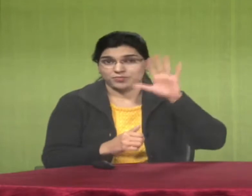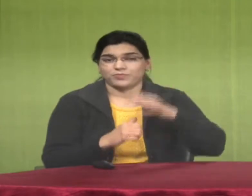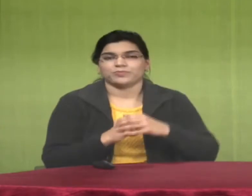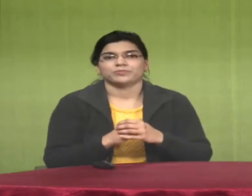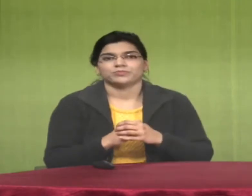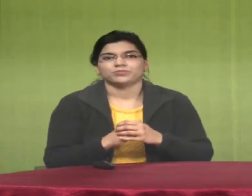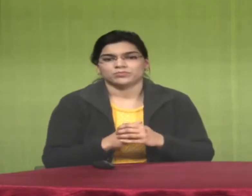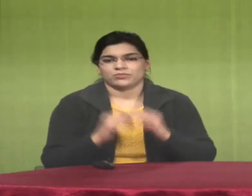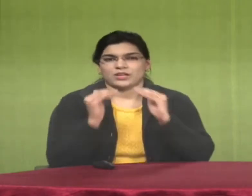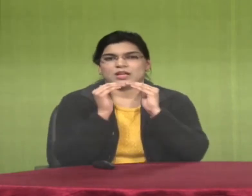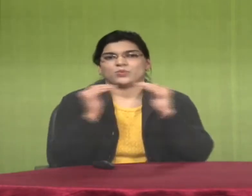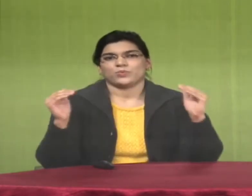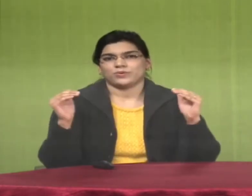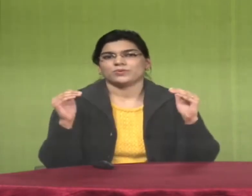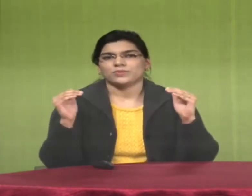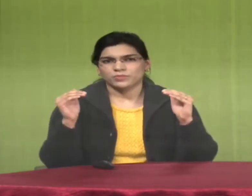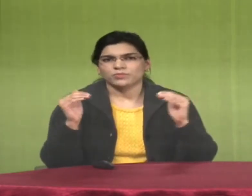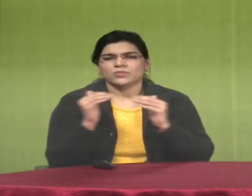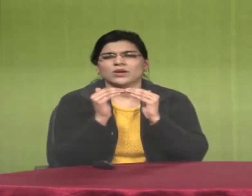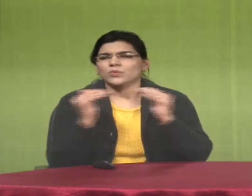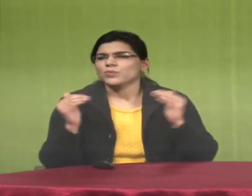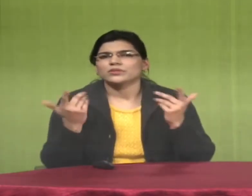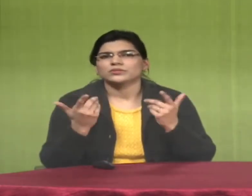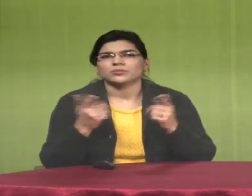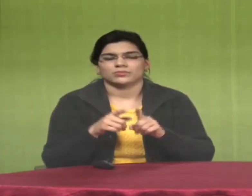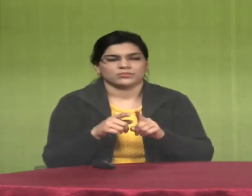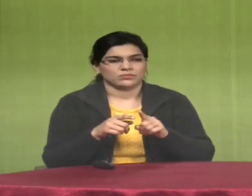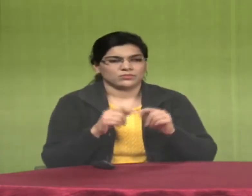Fifth is equally.